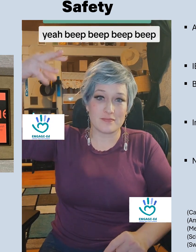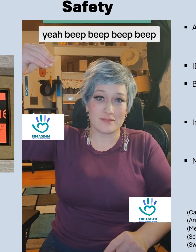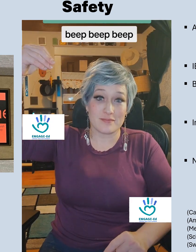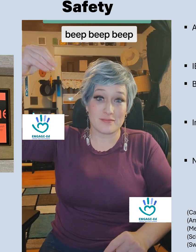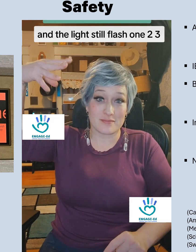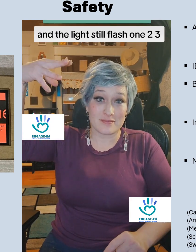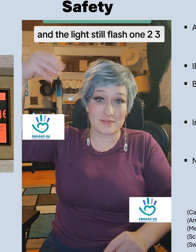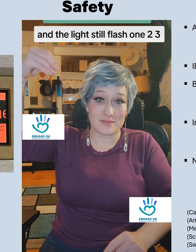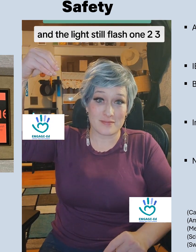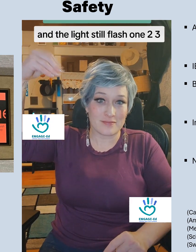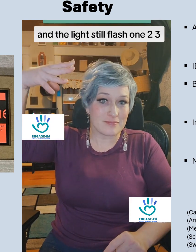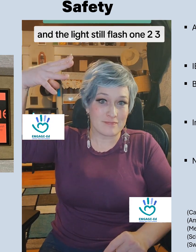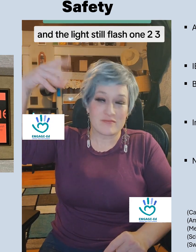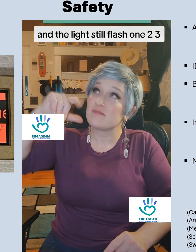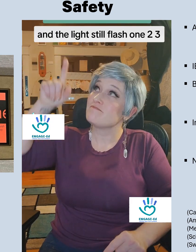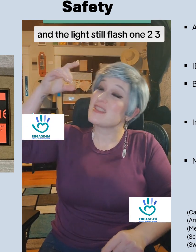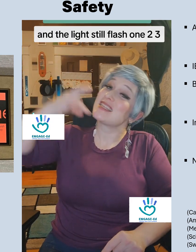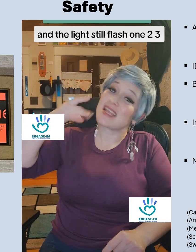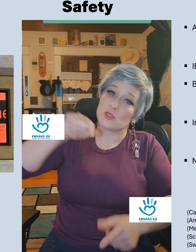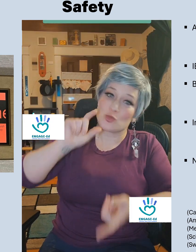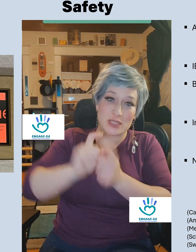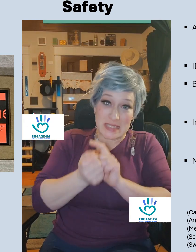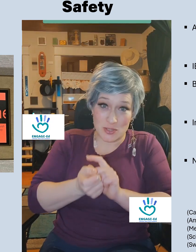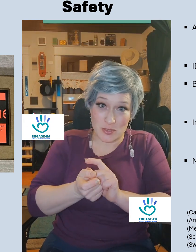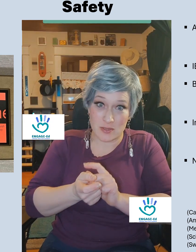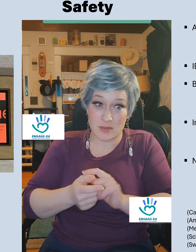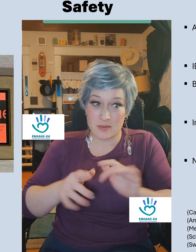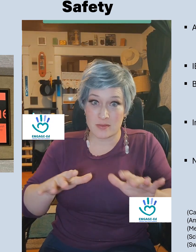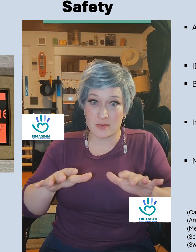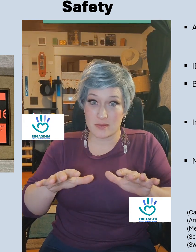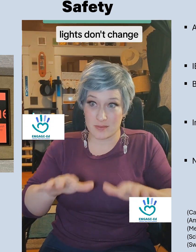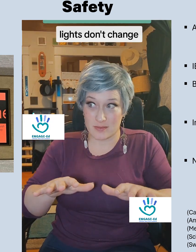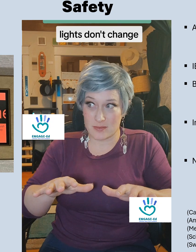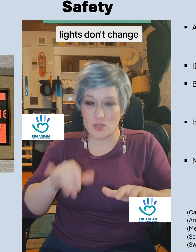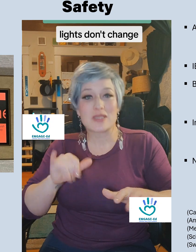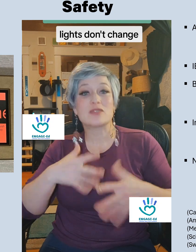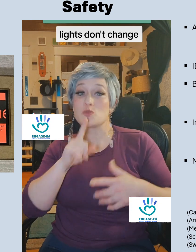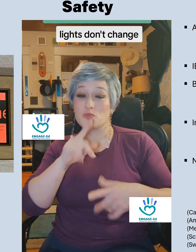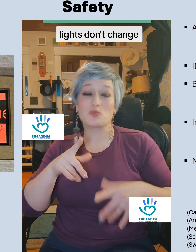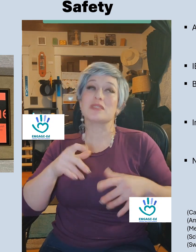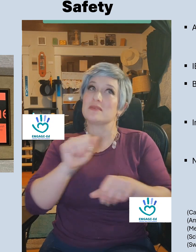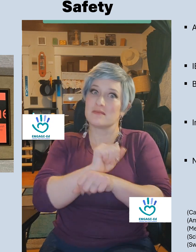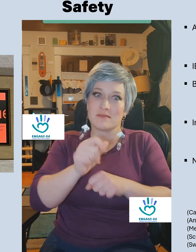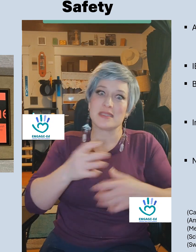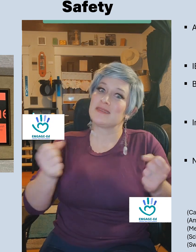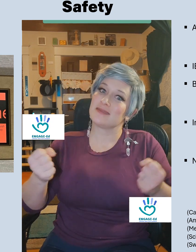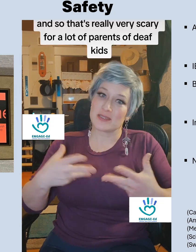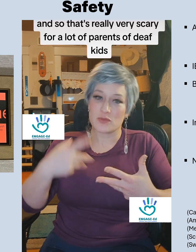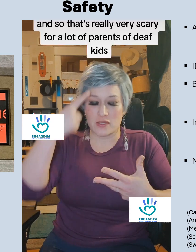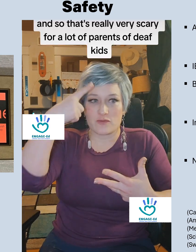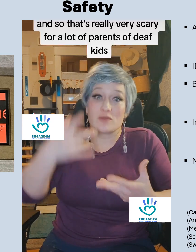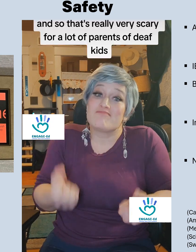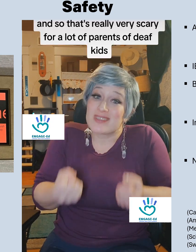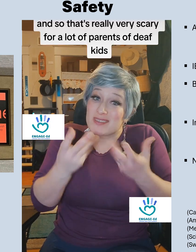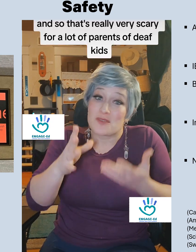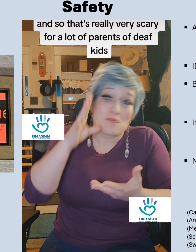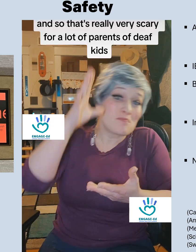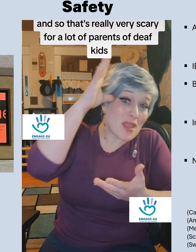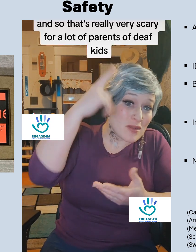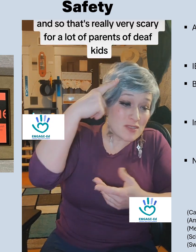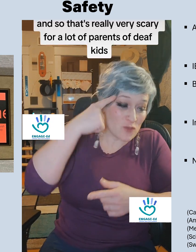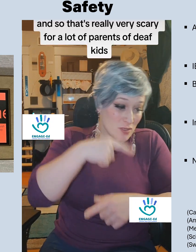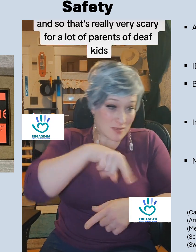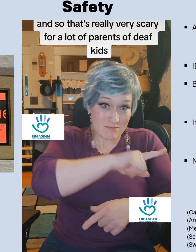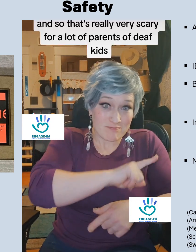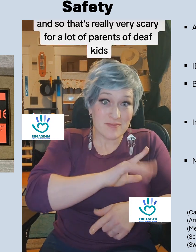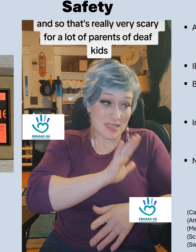beep, beep, beep, beep, and the lights still flash 1, 2, 3. The lights don't change. And so that's